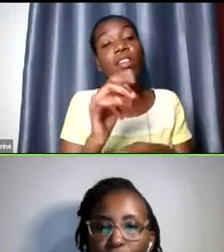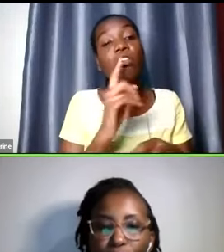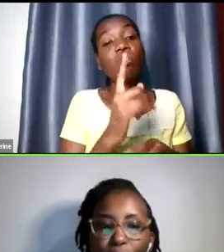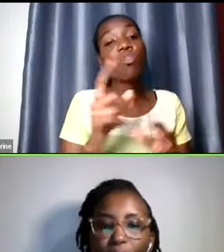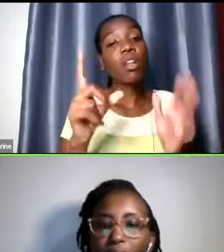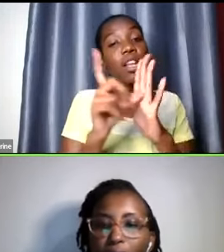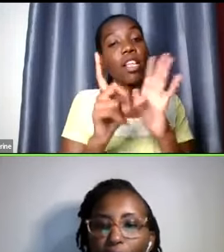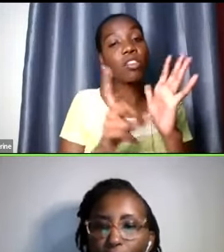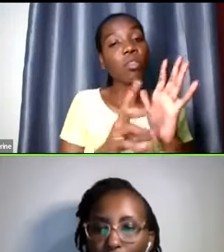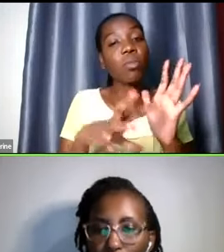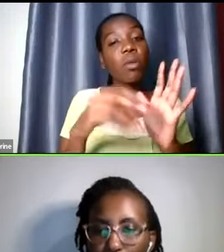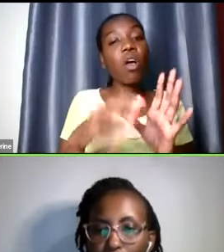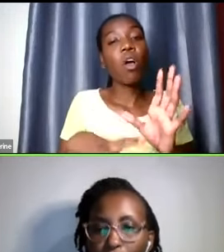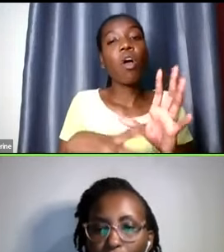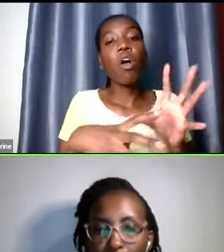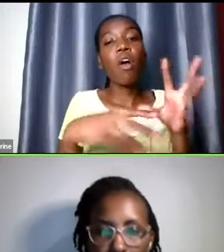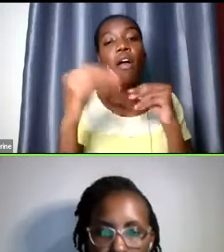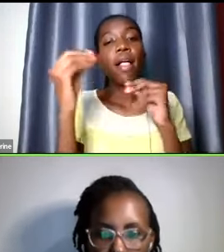you take off